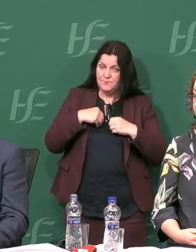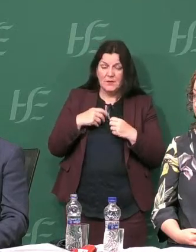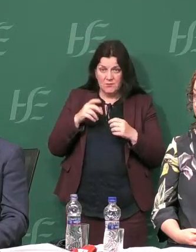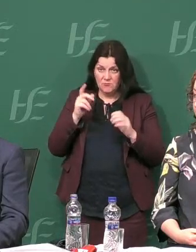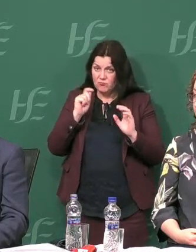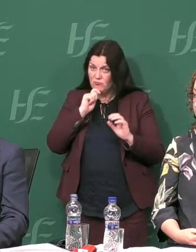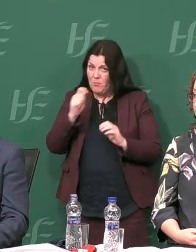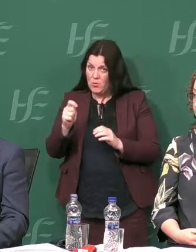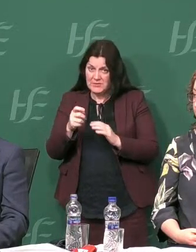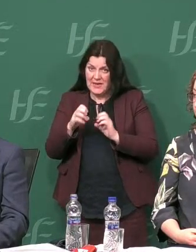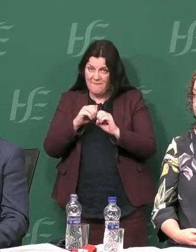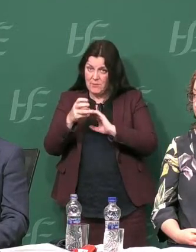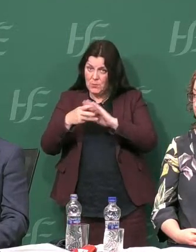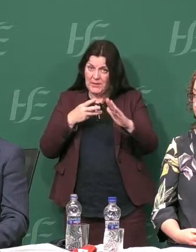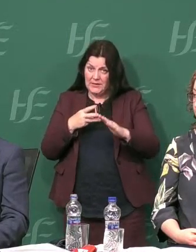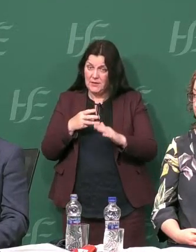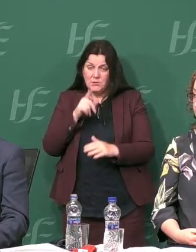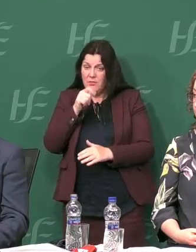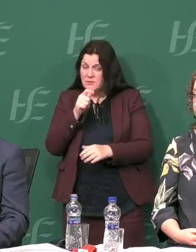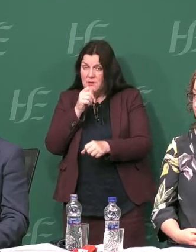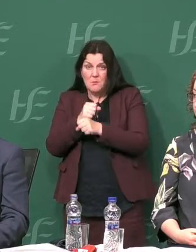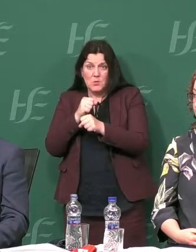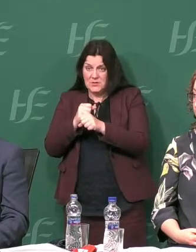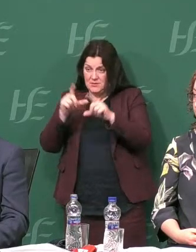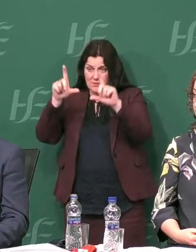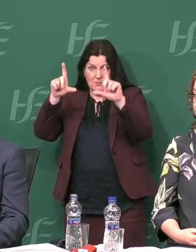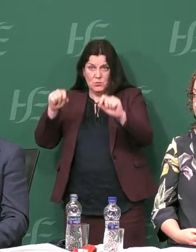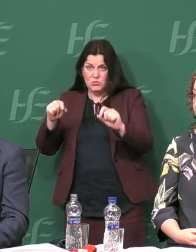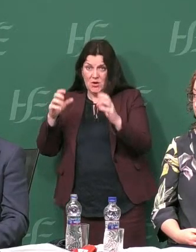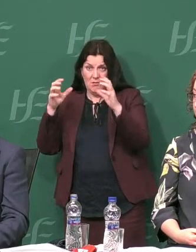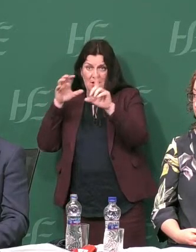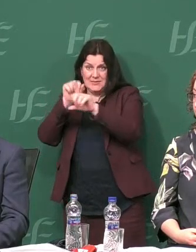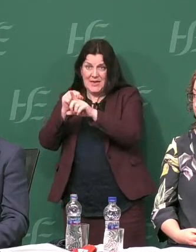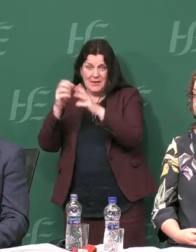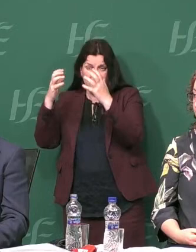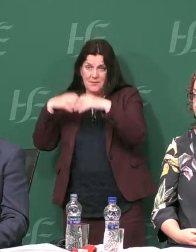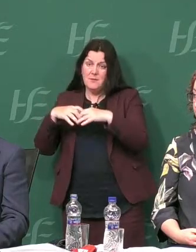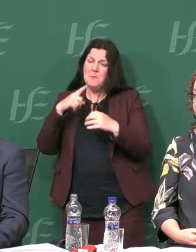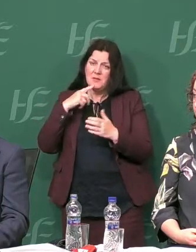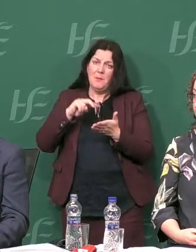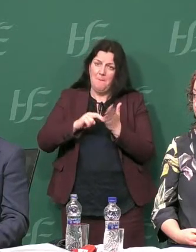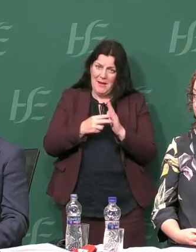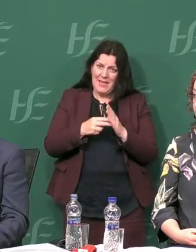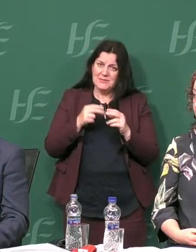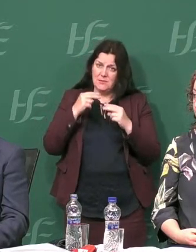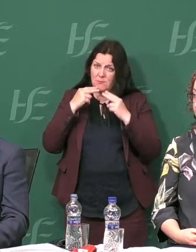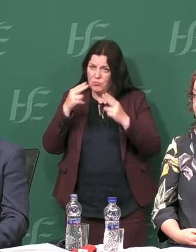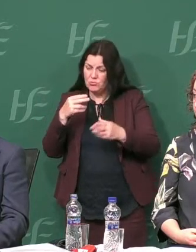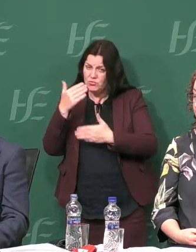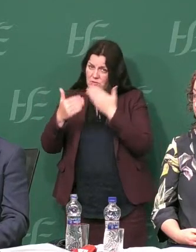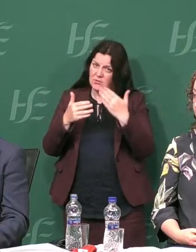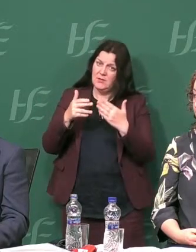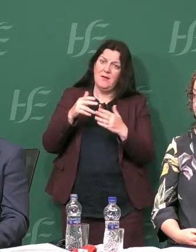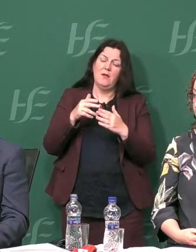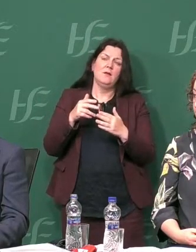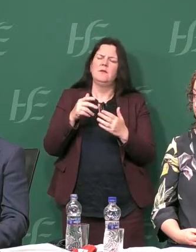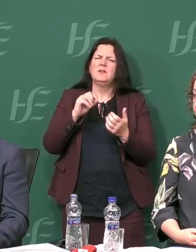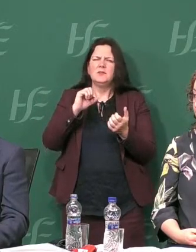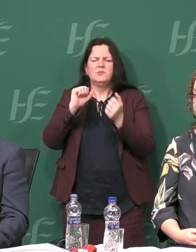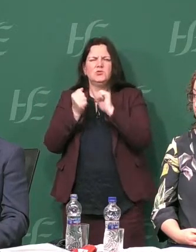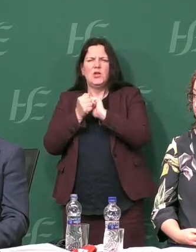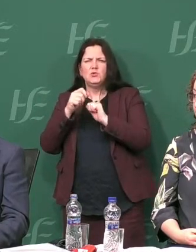deaths, and that was nothing related to the cyber attack, Paul. That was related to their planned approach to reporting on deaths on a weekly